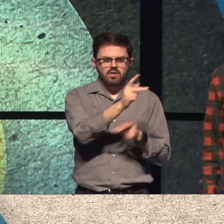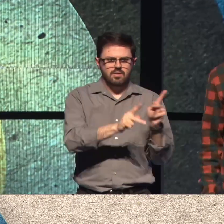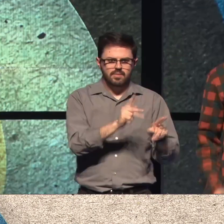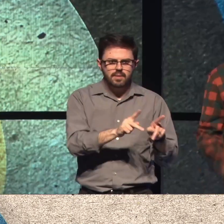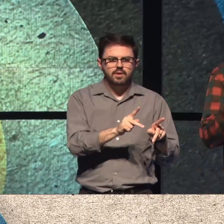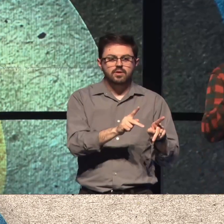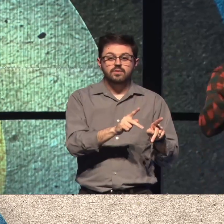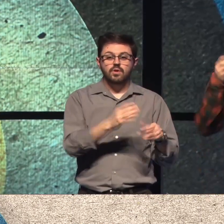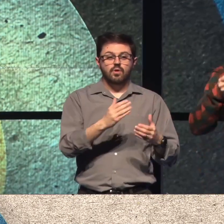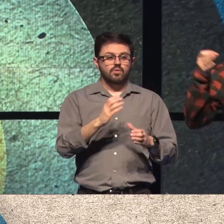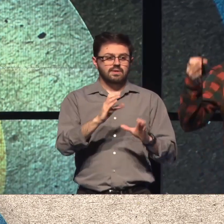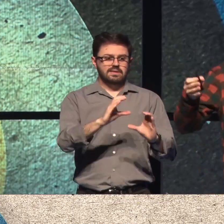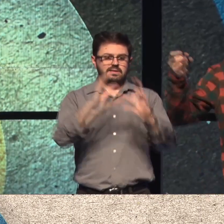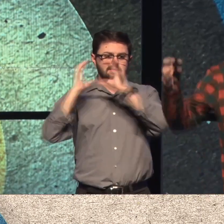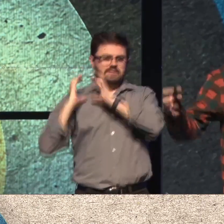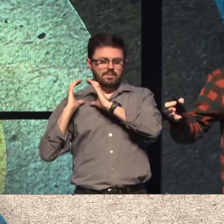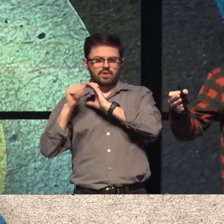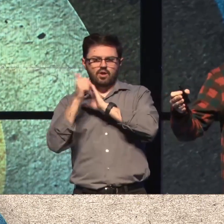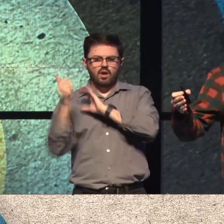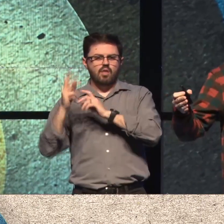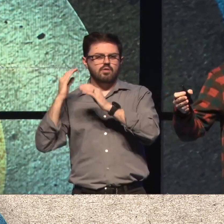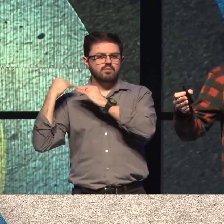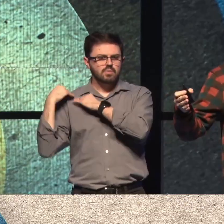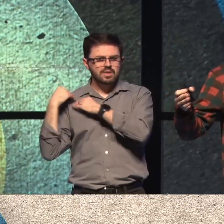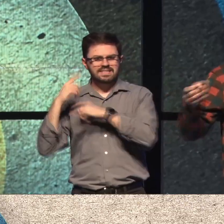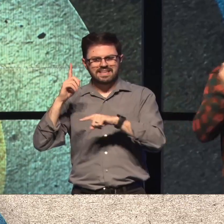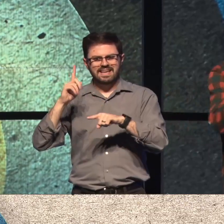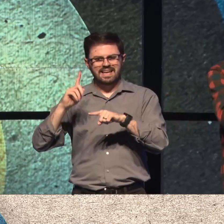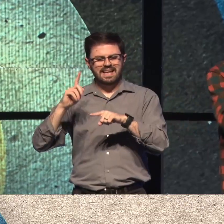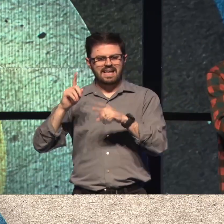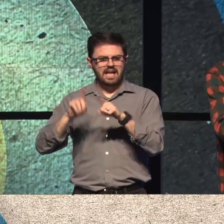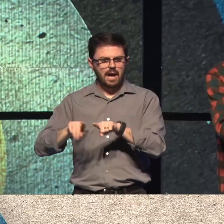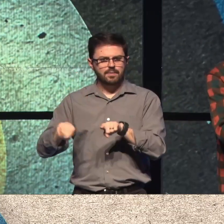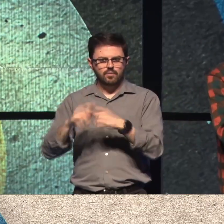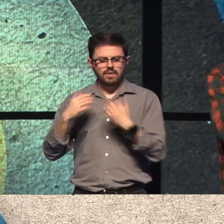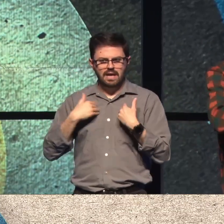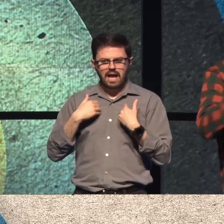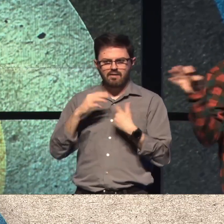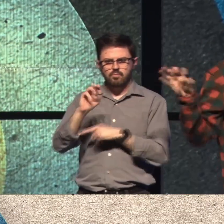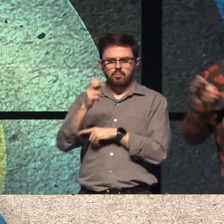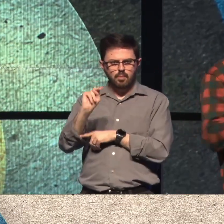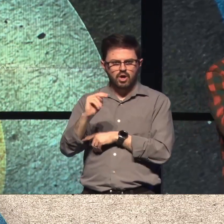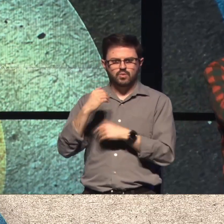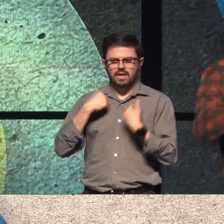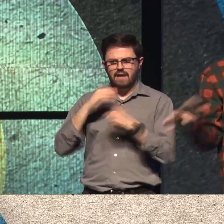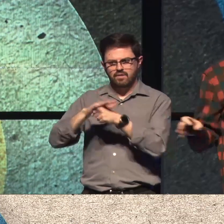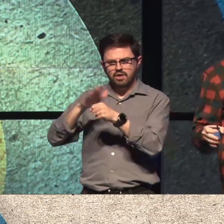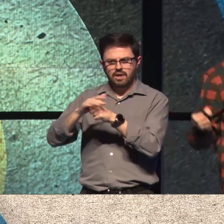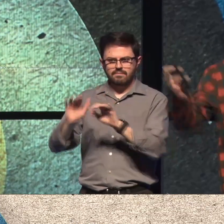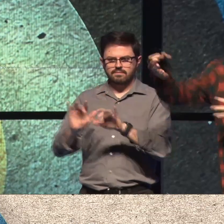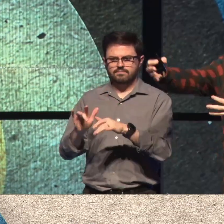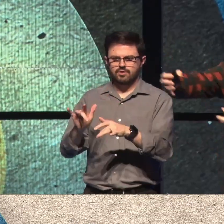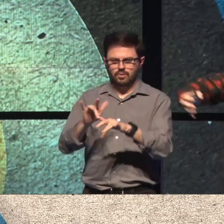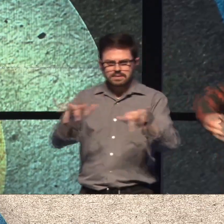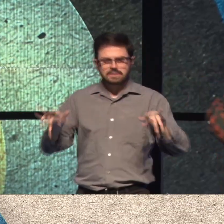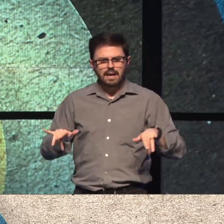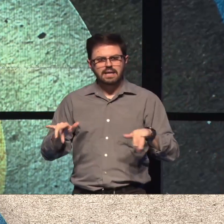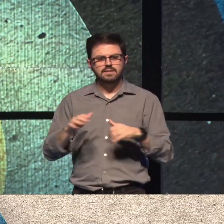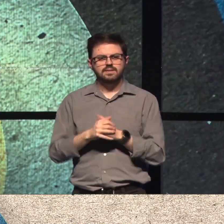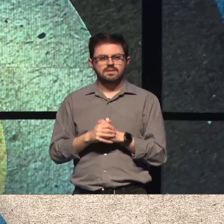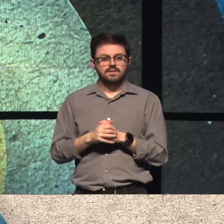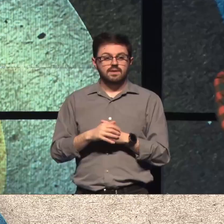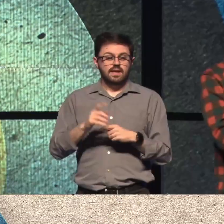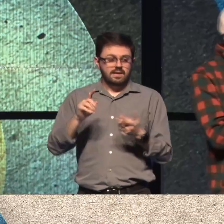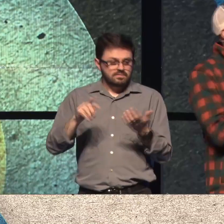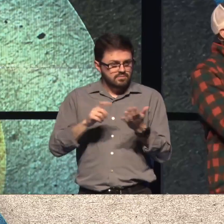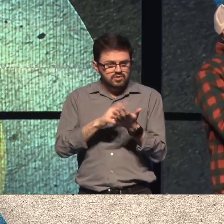Carrying each other's burdens happens in the margins of life. And there are seasons of life where you're marginless. I totally get that. And that's where we and people